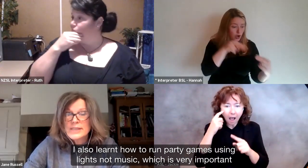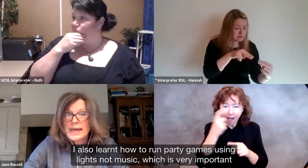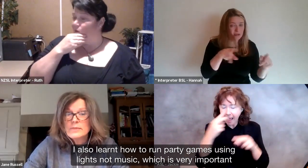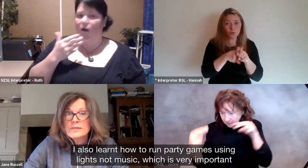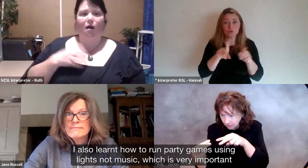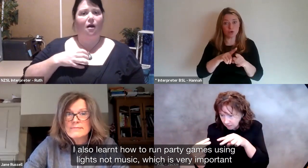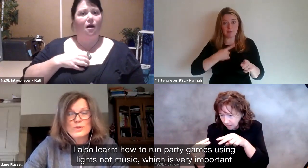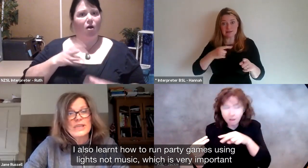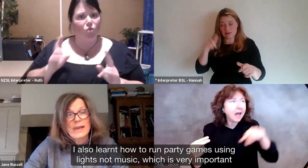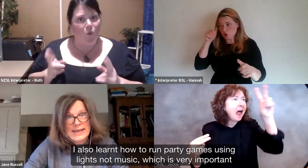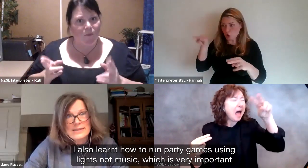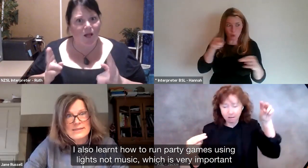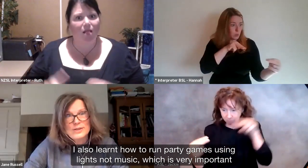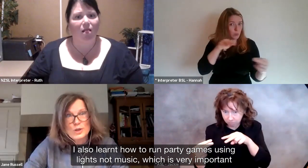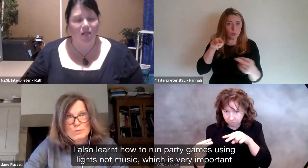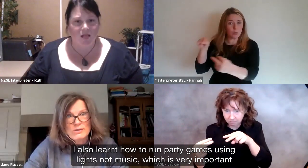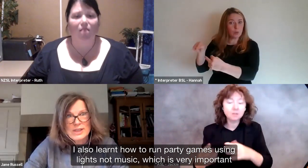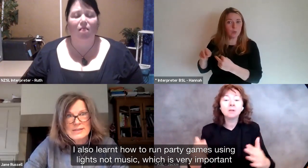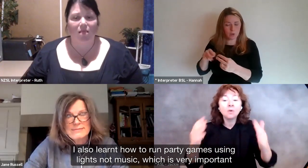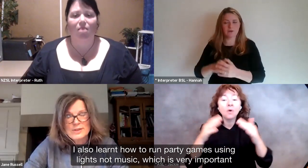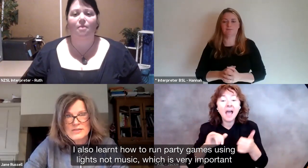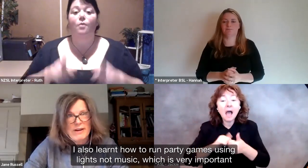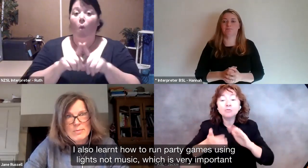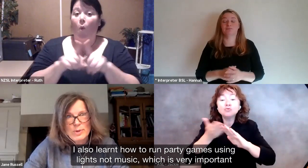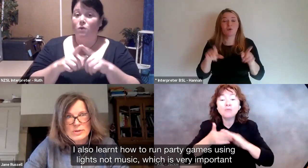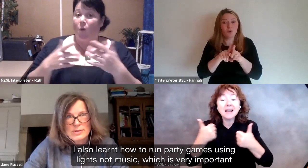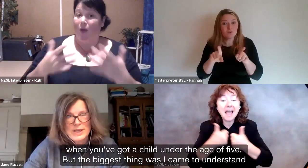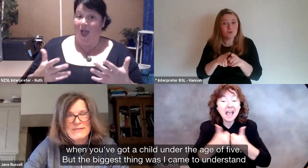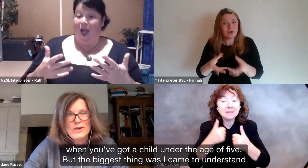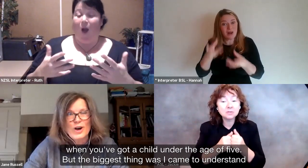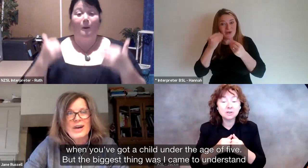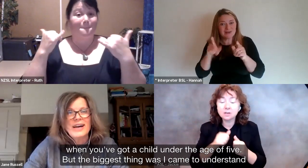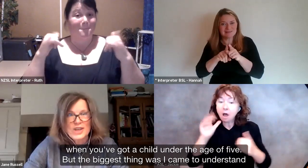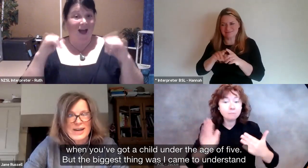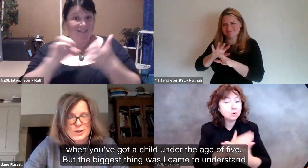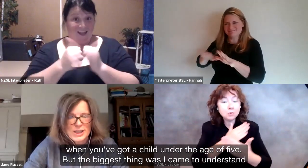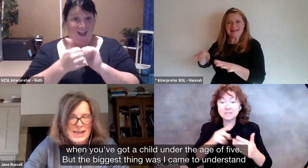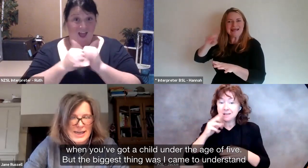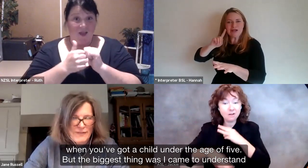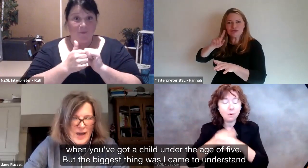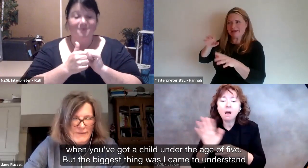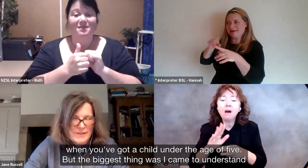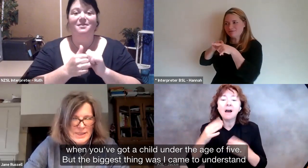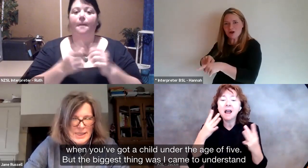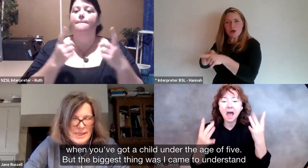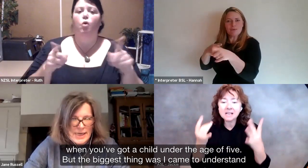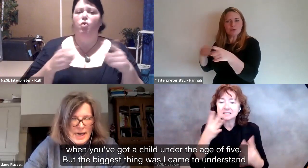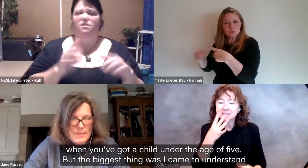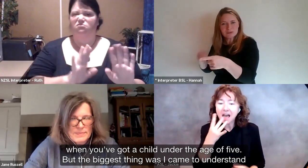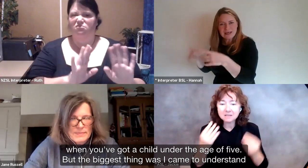run party games, using lights, not music, which is very important when you've got a child under the age of five.